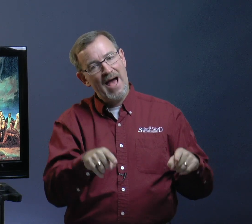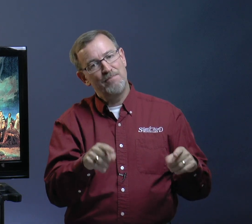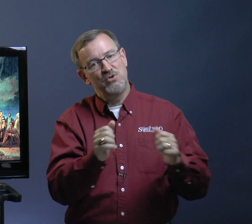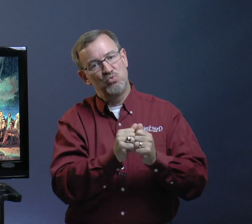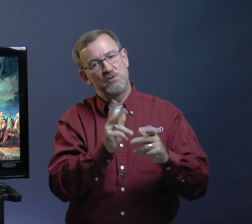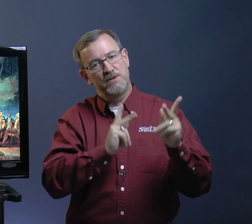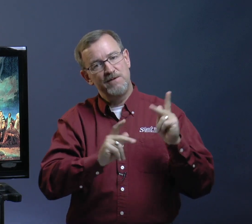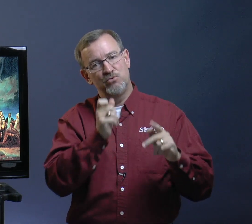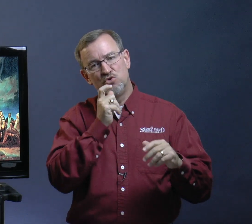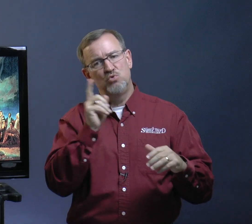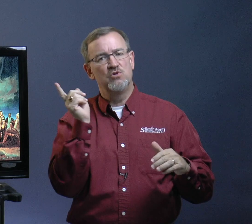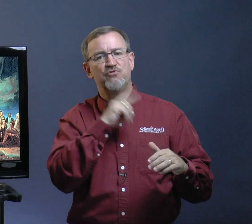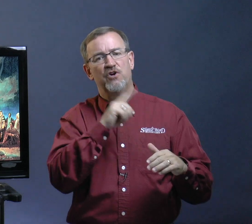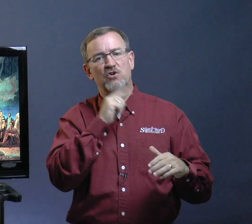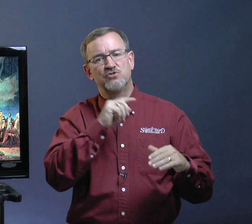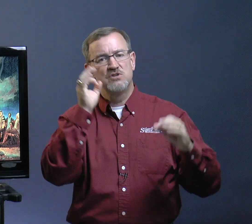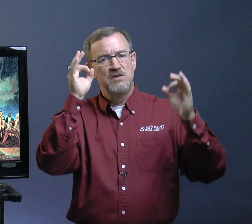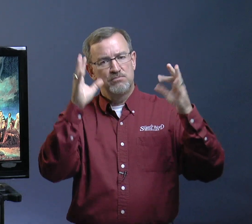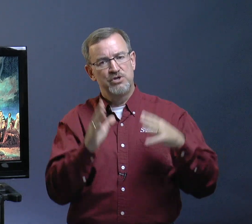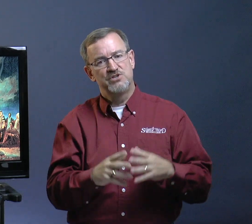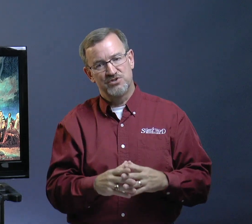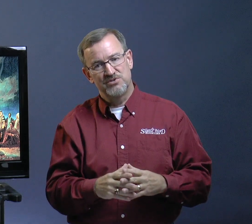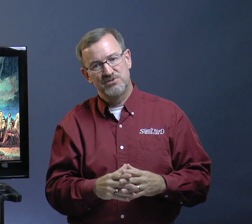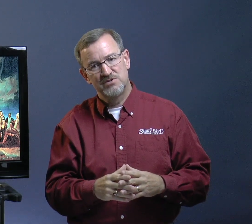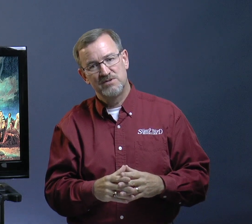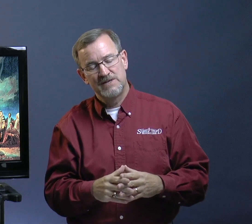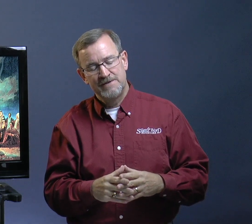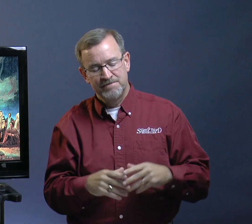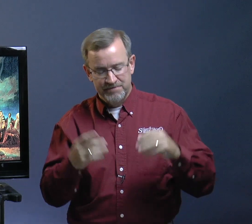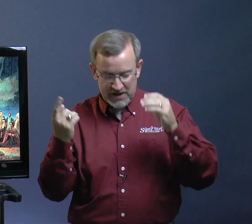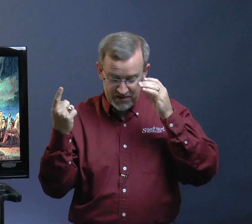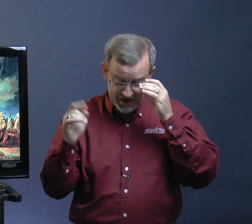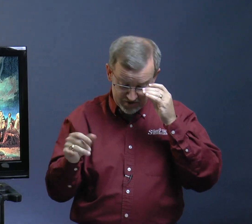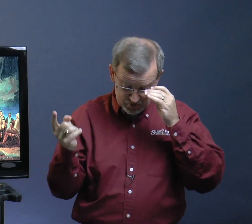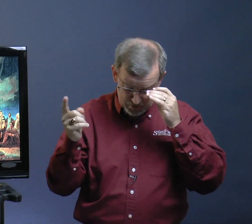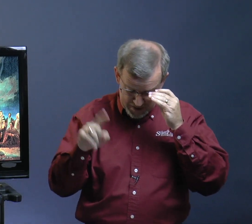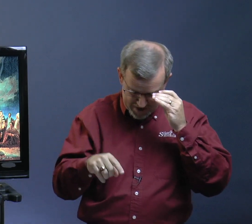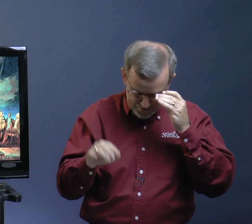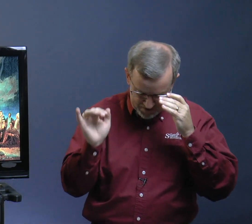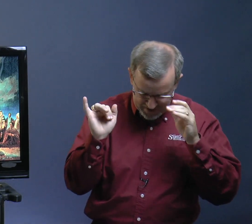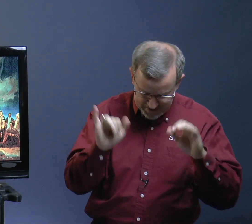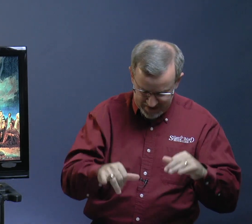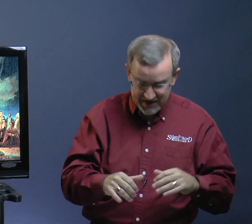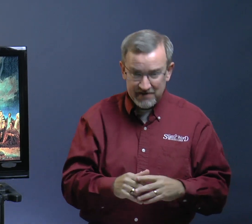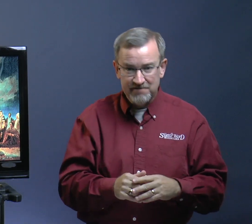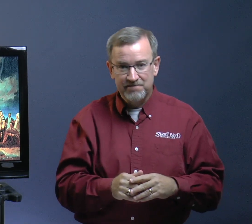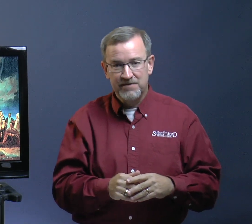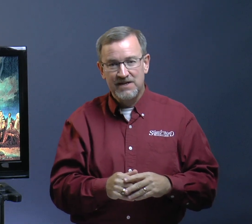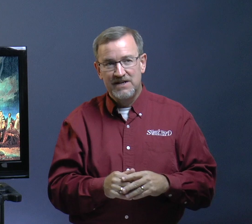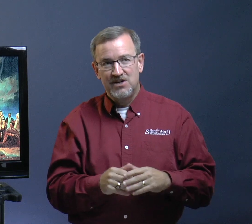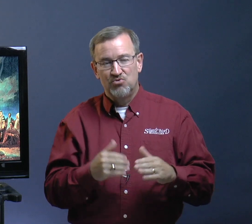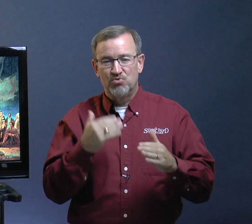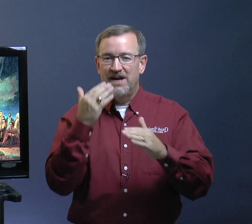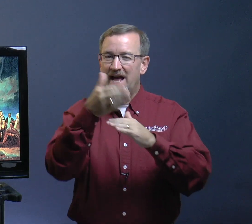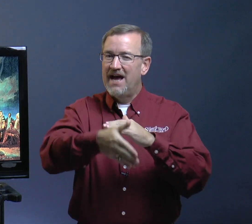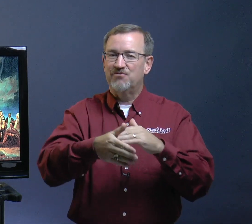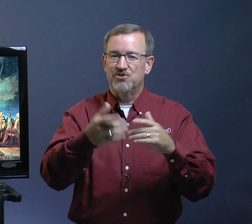happen with people who were false preachers. And that was what happened that day. Right after